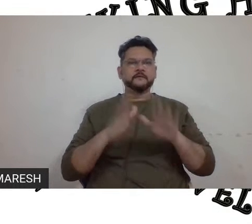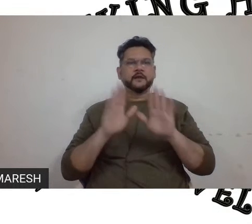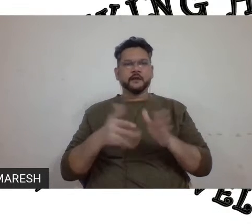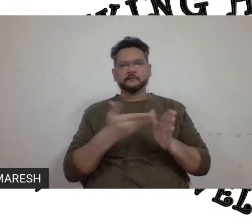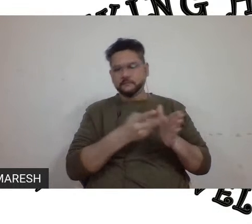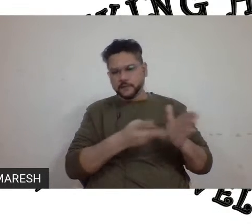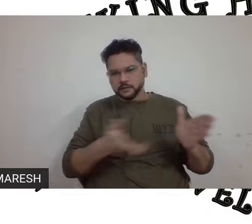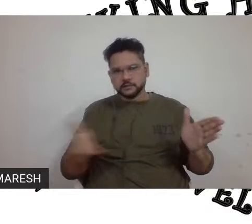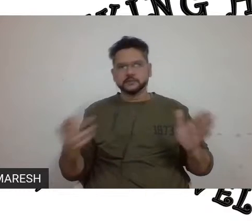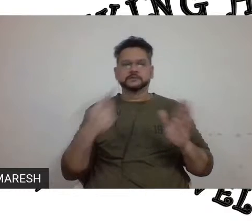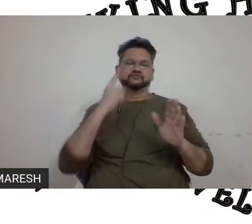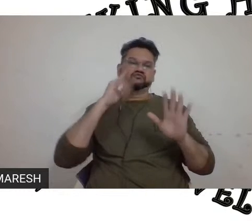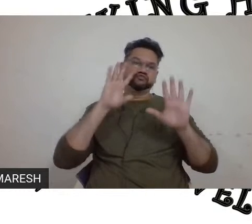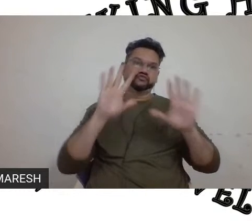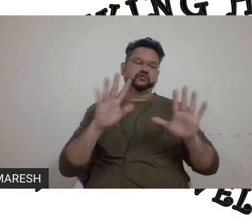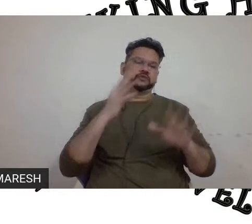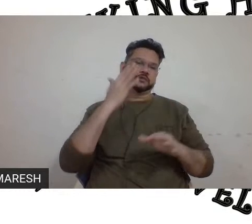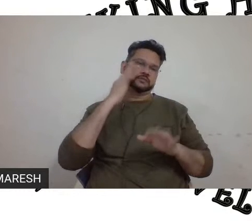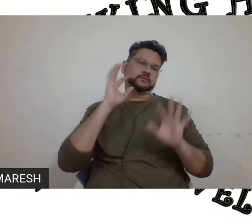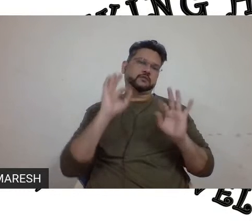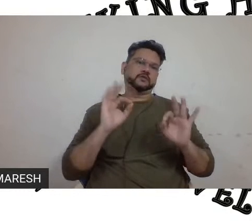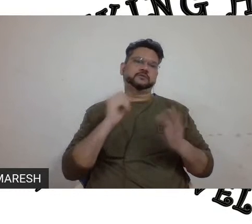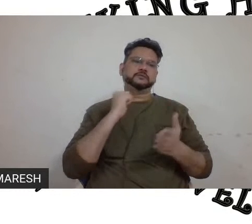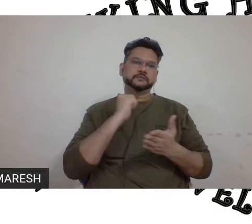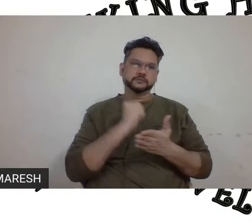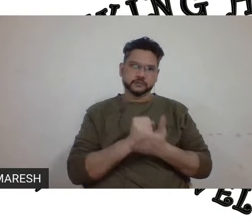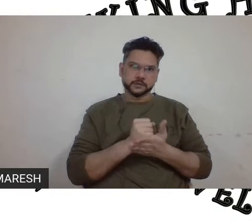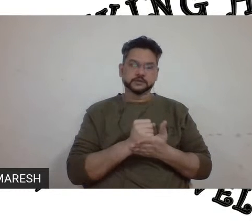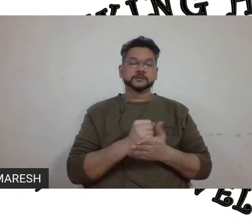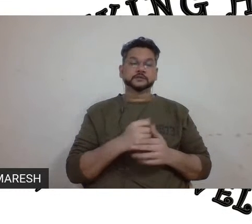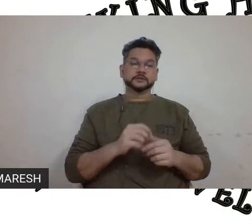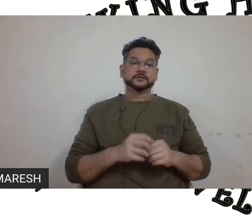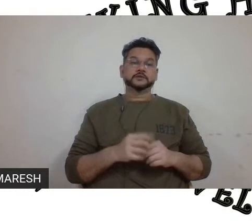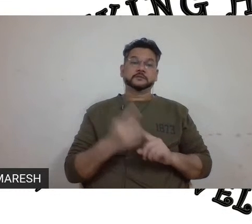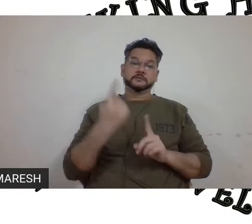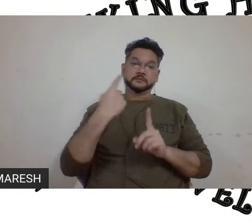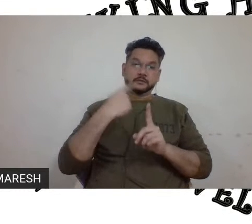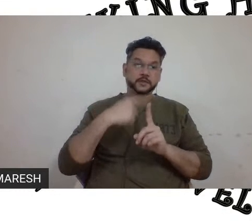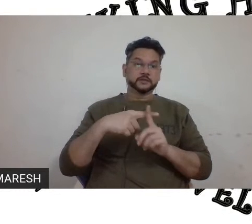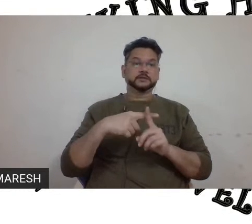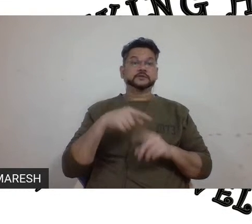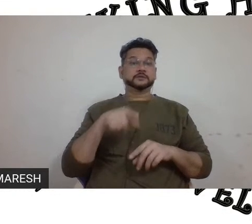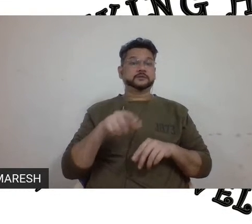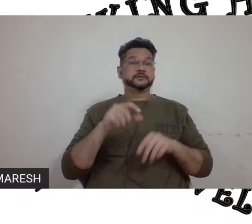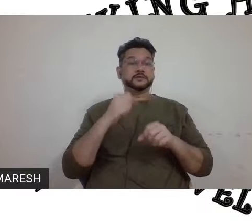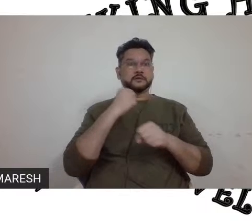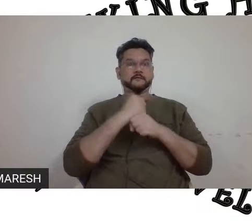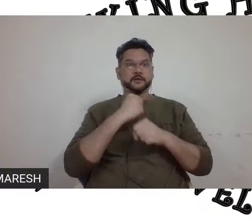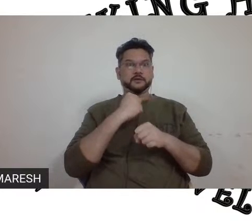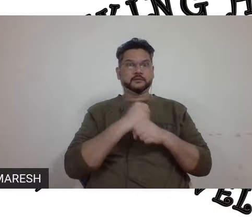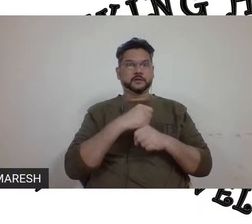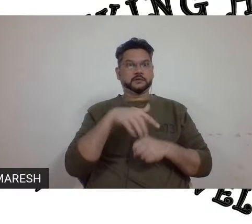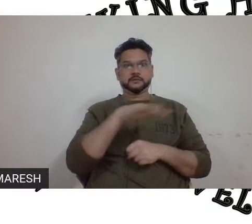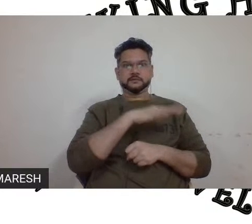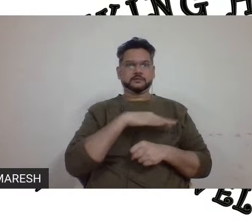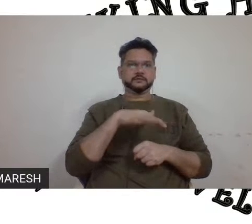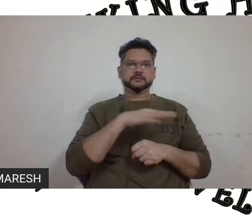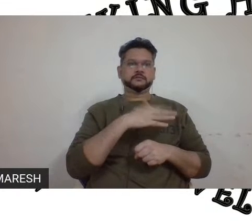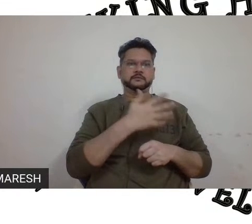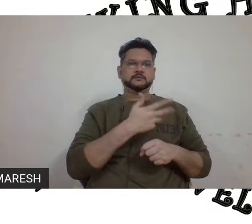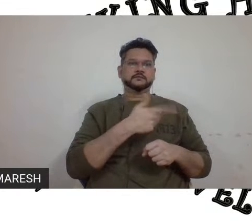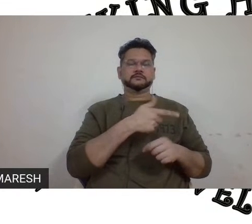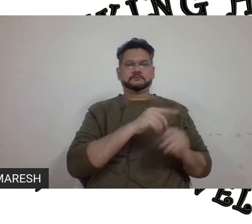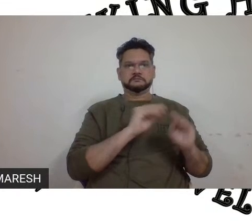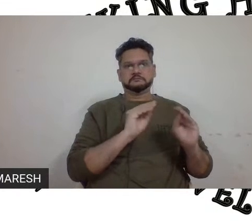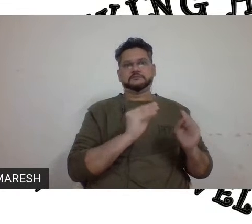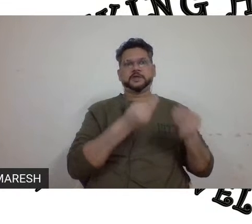in the government sector. Also, the fact of the matter is the government sector is more lucrative for